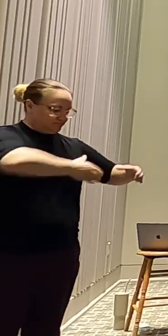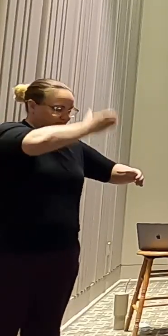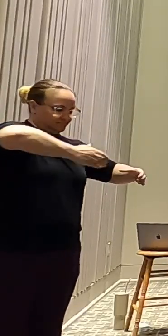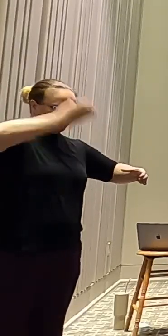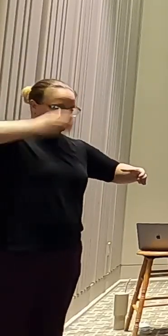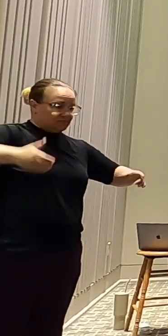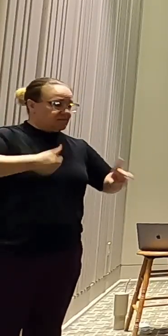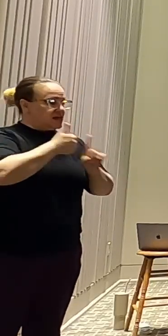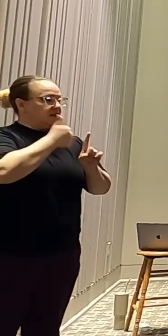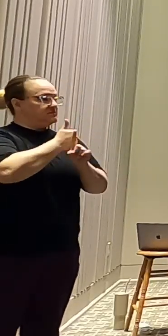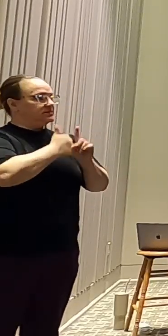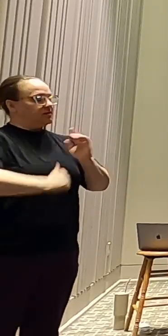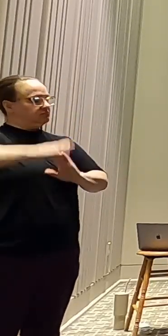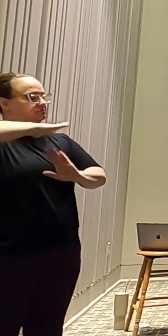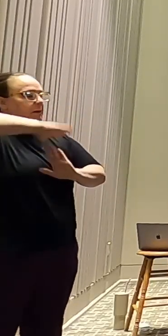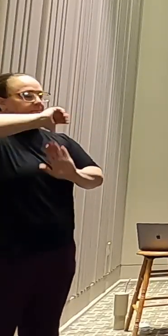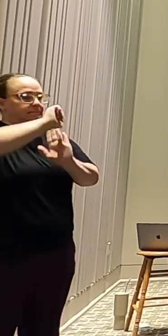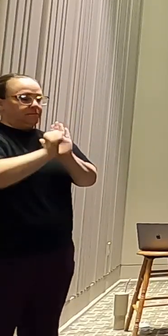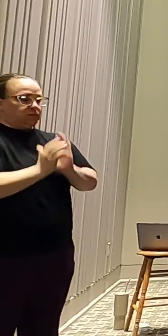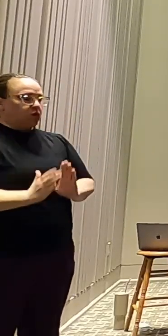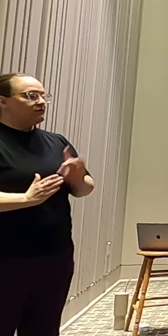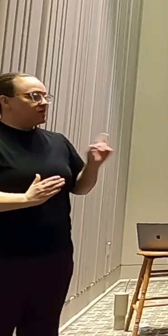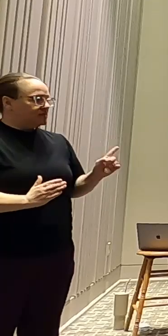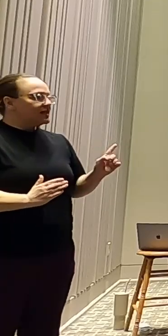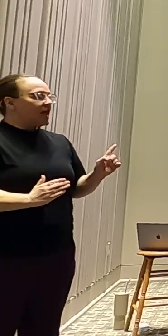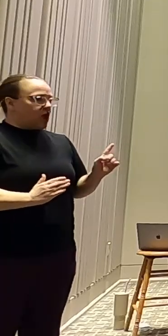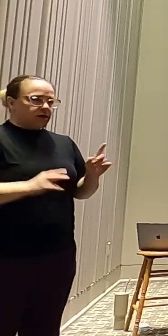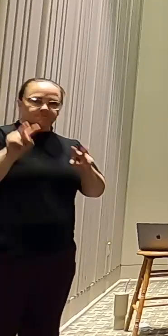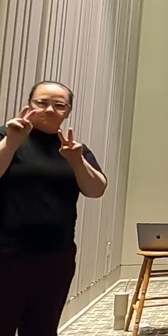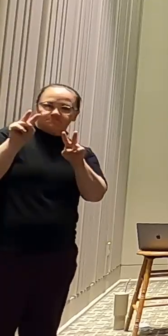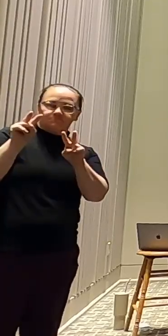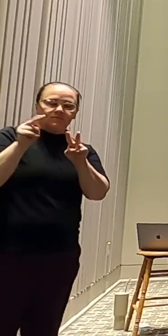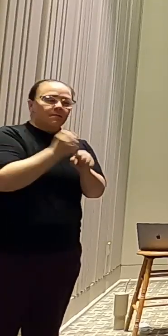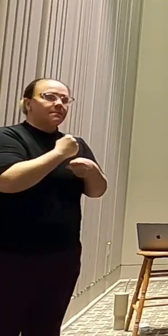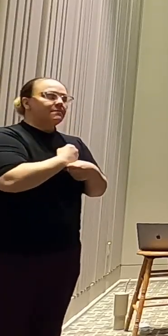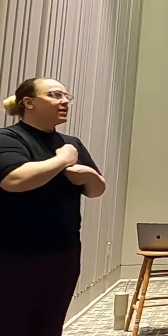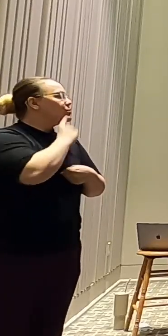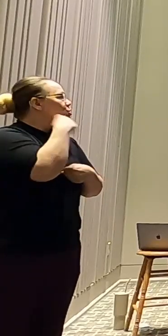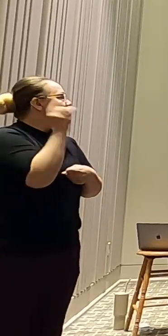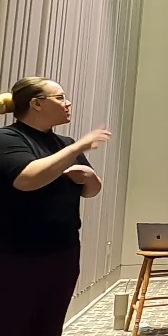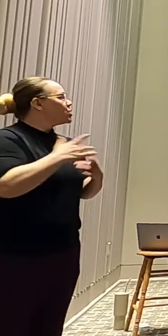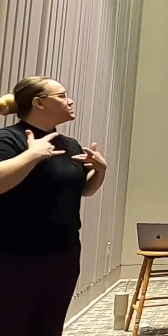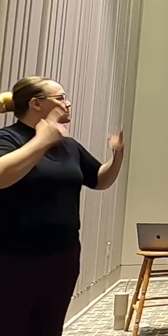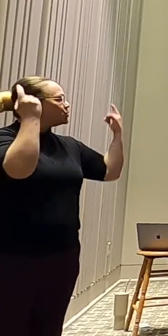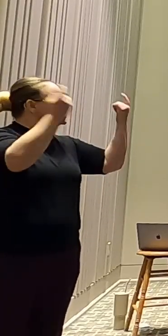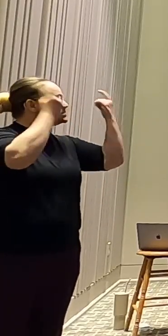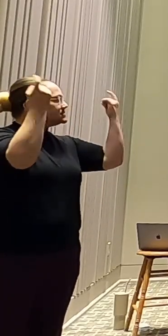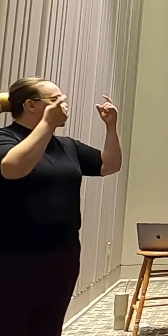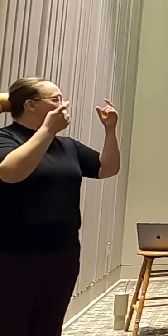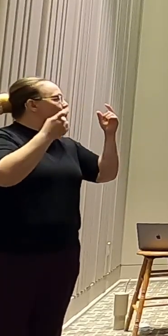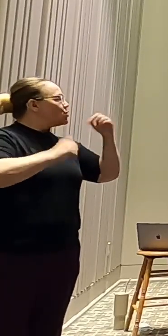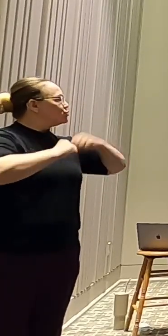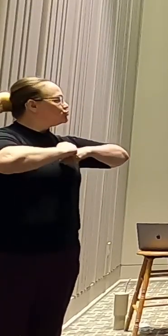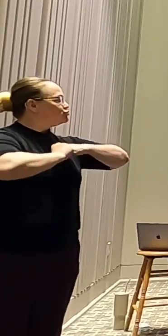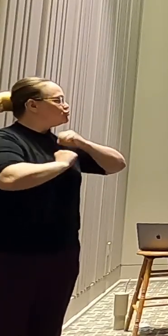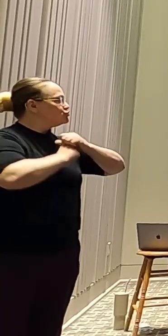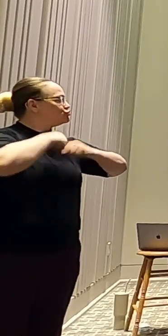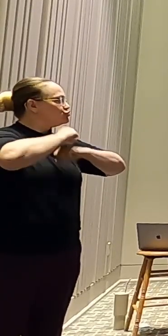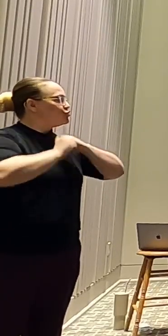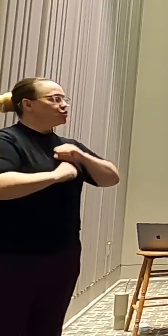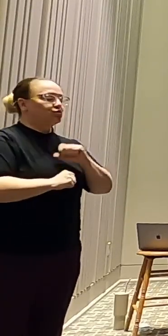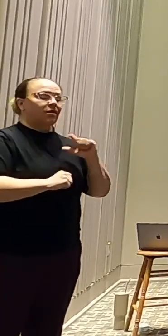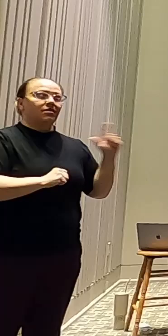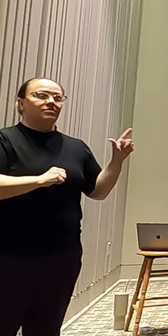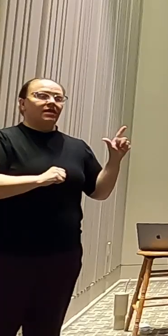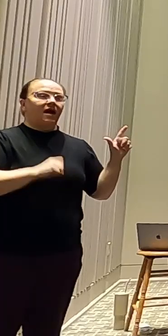efforts to restore, replicate, and create totem poles and ceremonial structures. On the left there is an image of Thunderbird Park, and on the